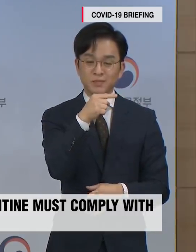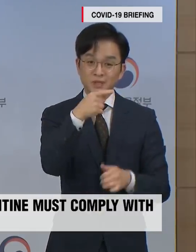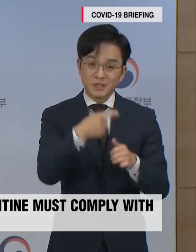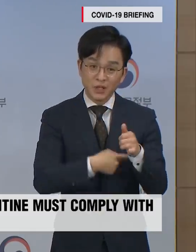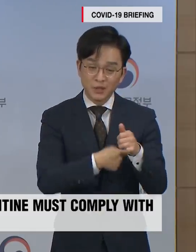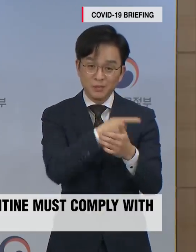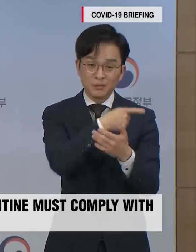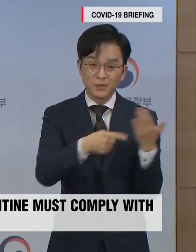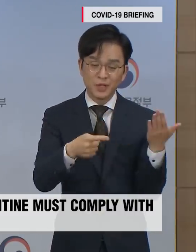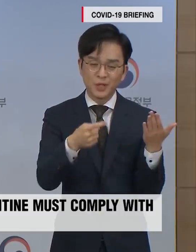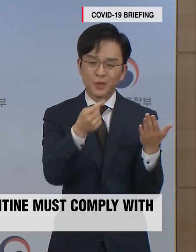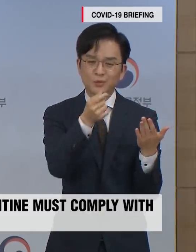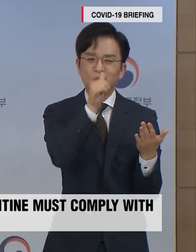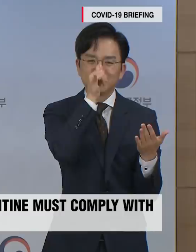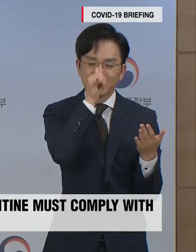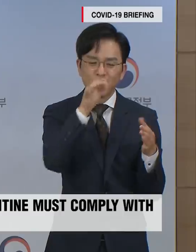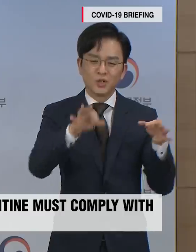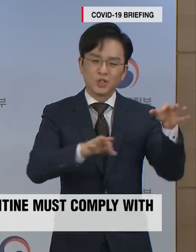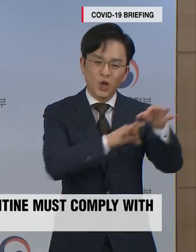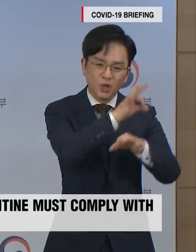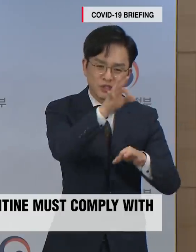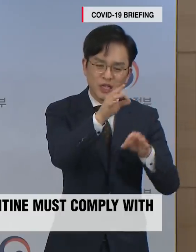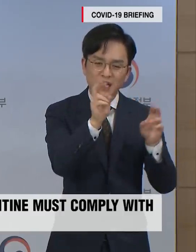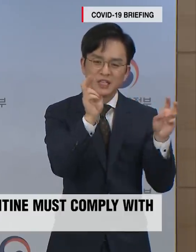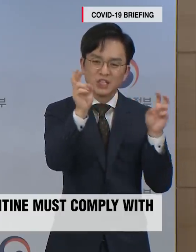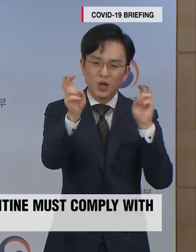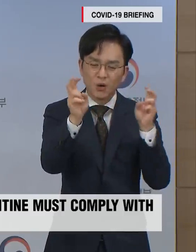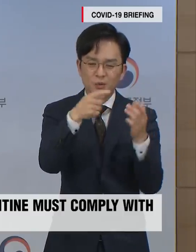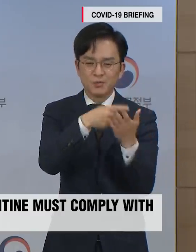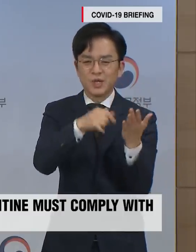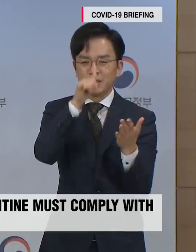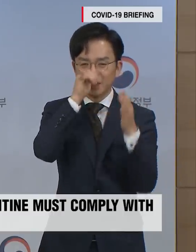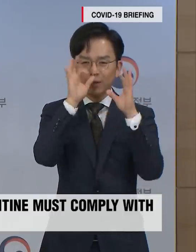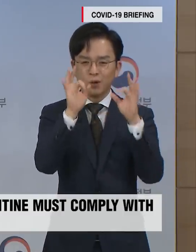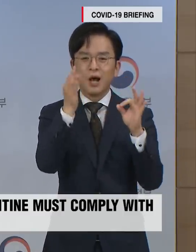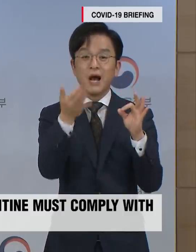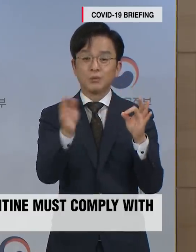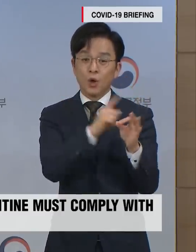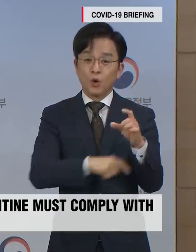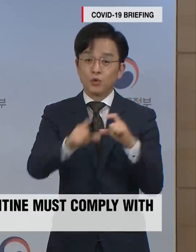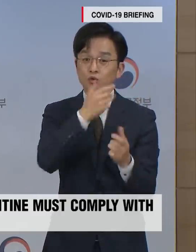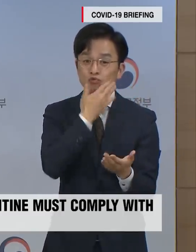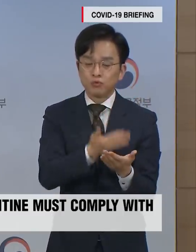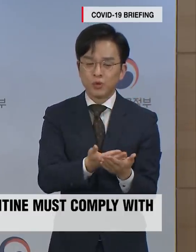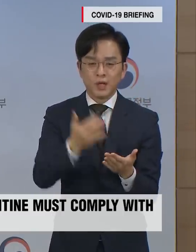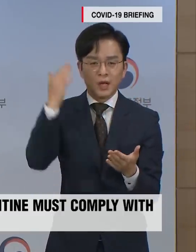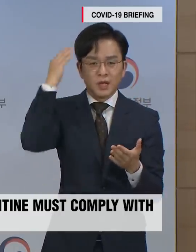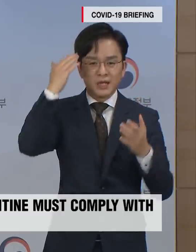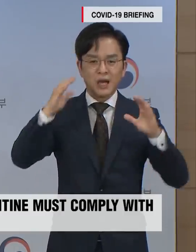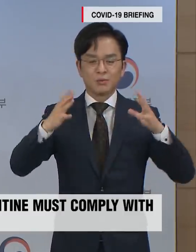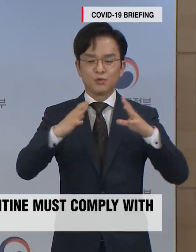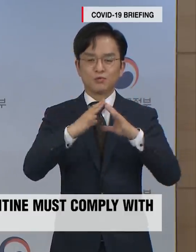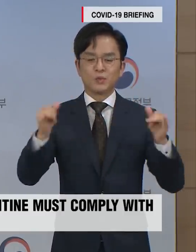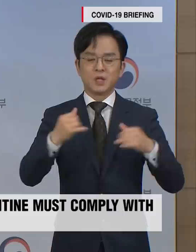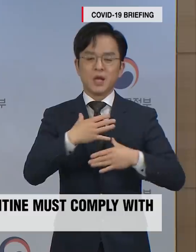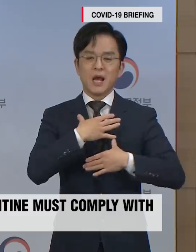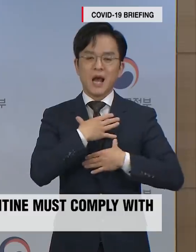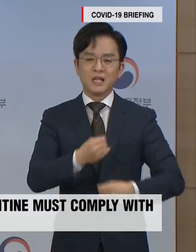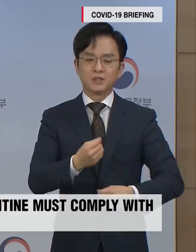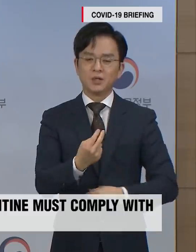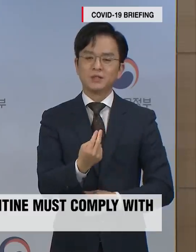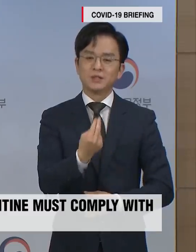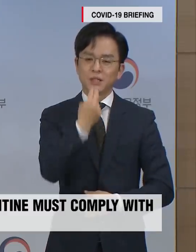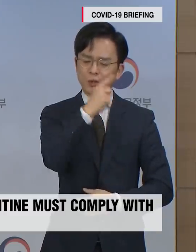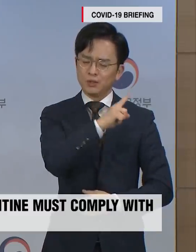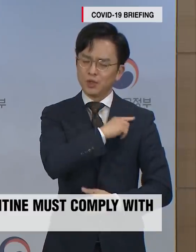also, there could be some side effects in the academia and the economic circles because of this measure. However, this is to